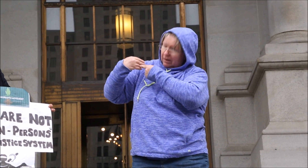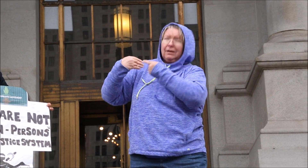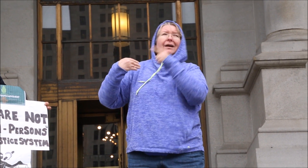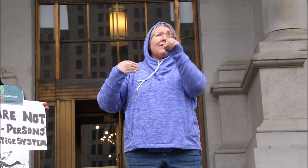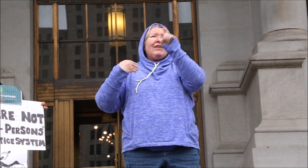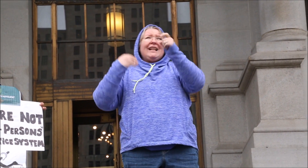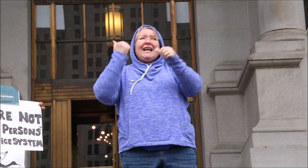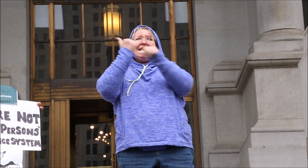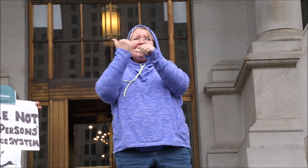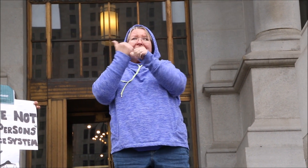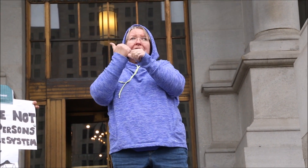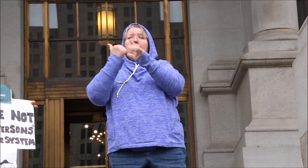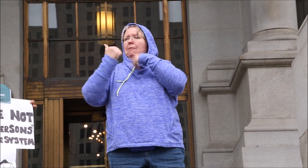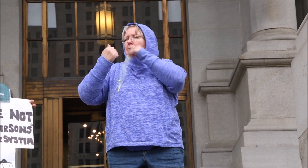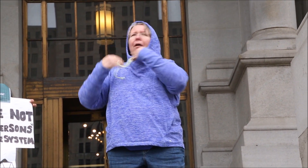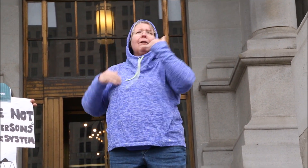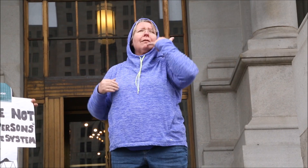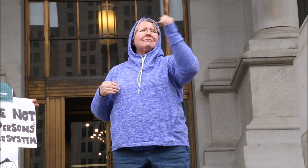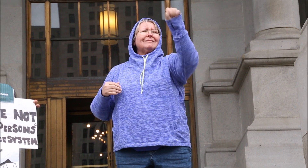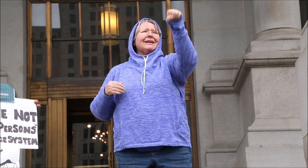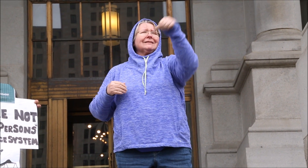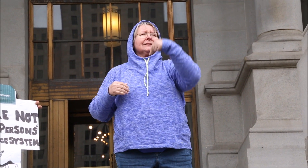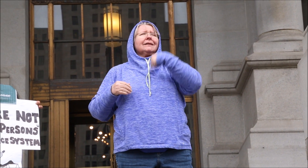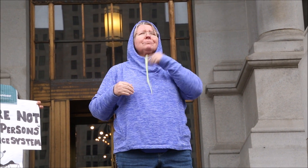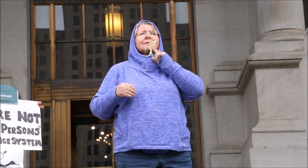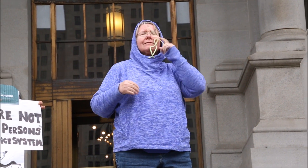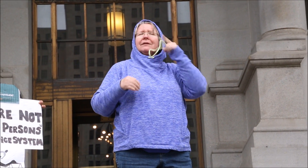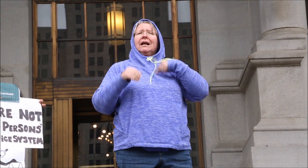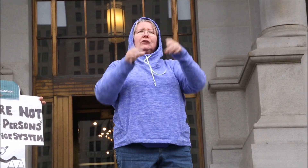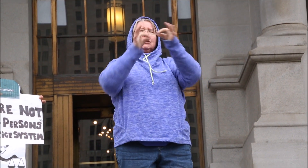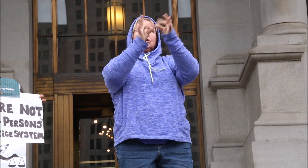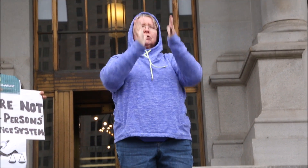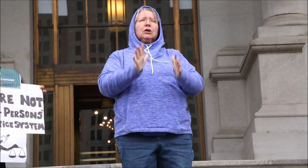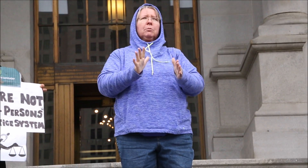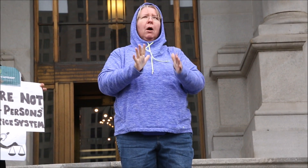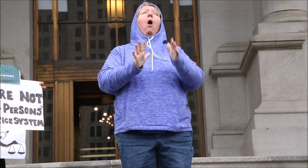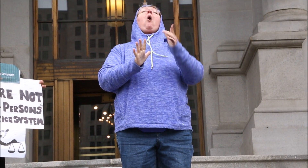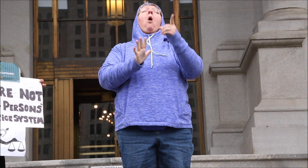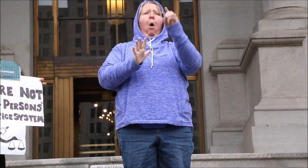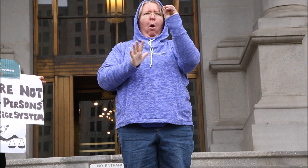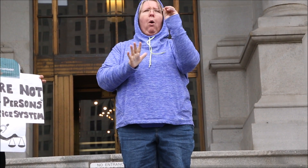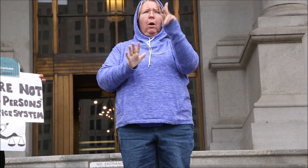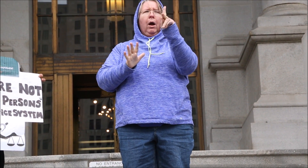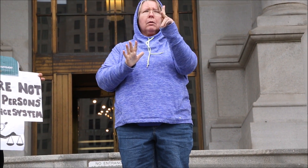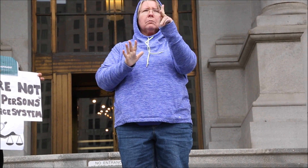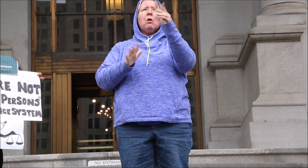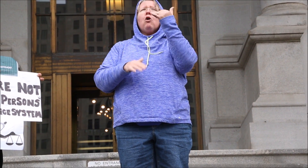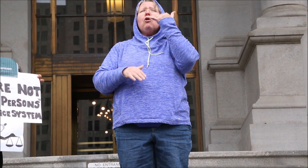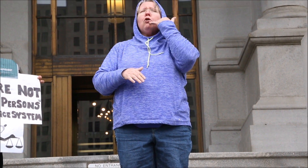That's a spider. Don't make a spider. You have to make an actual deaf Grassroots sign with the grass up and roots down, okay?